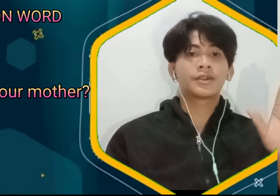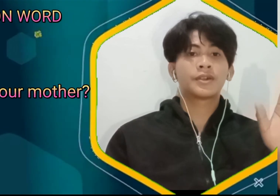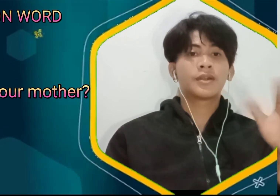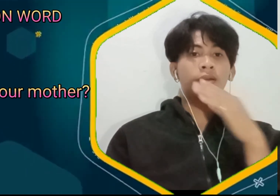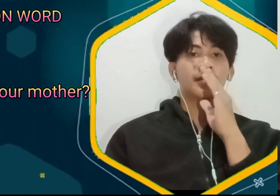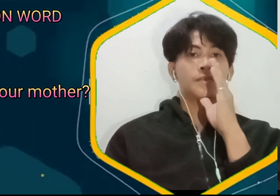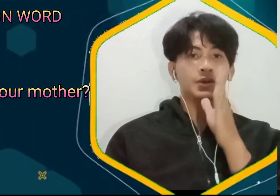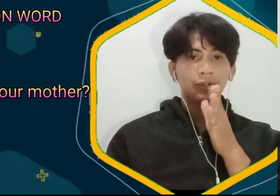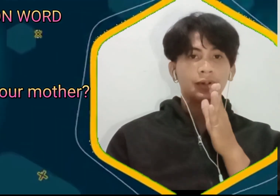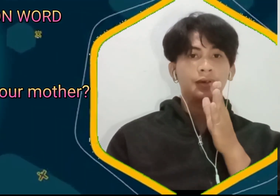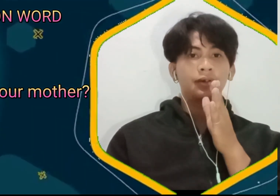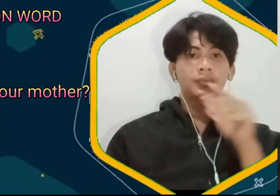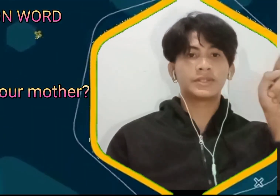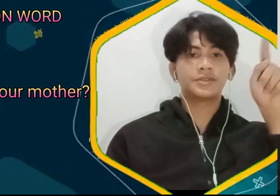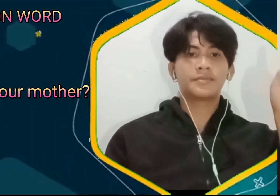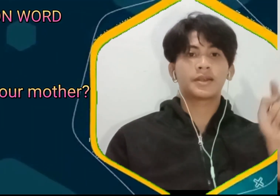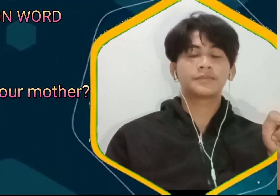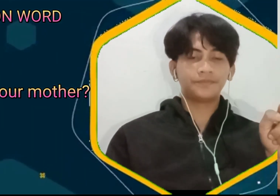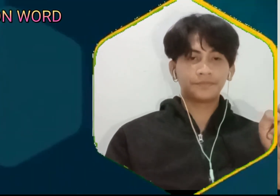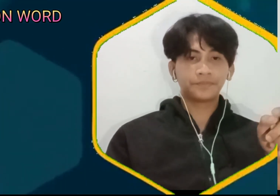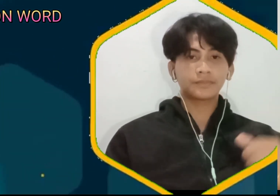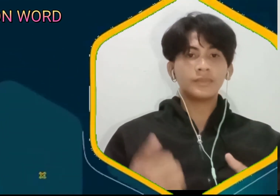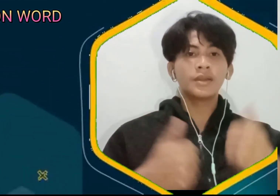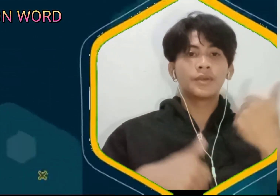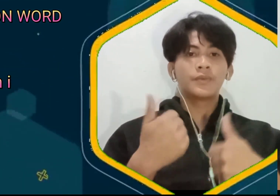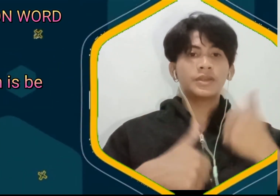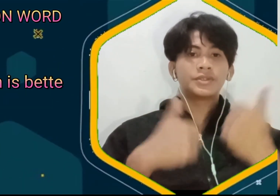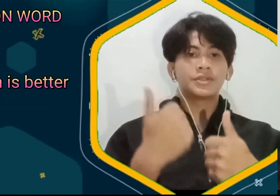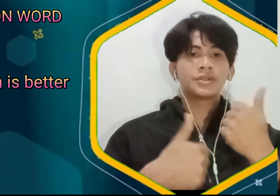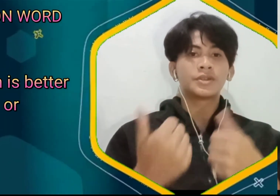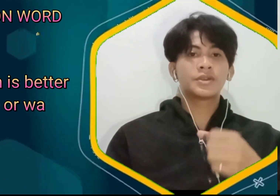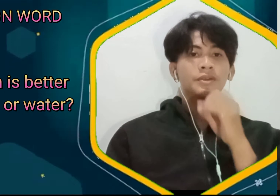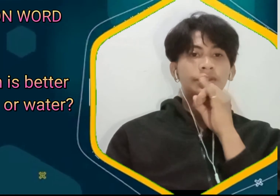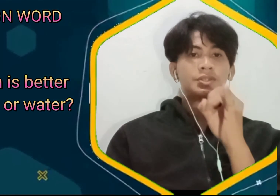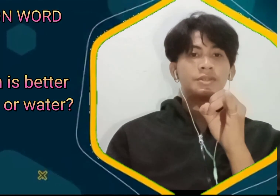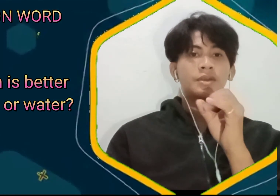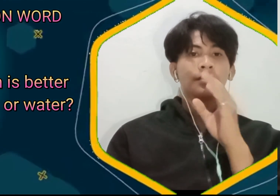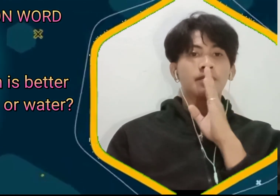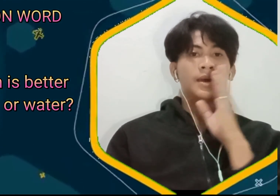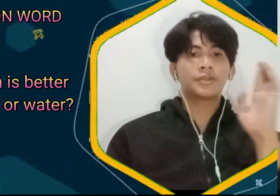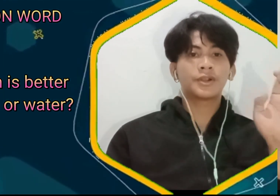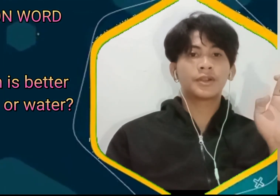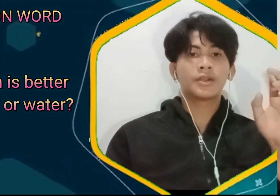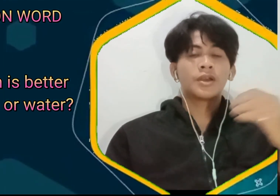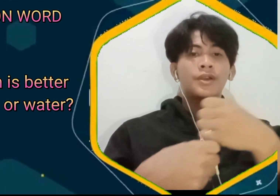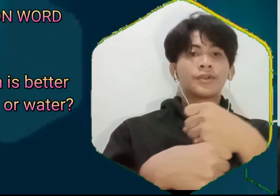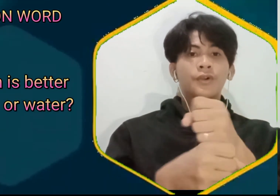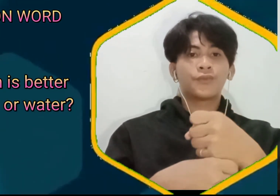your mother? Question mark. Which is